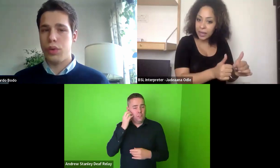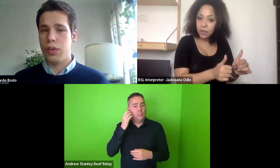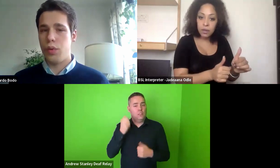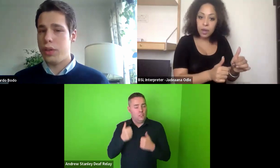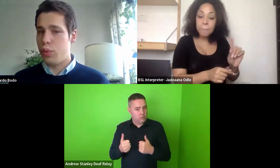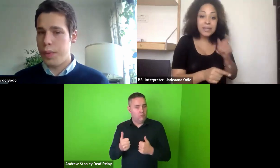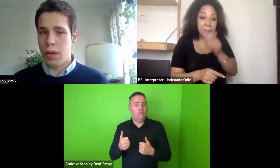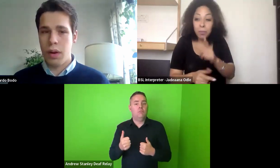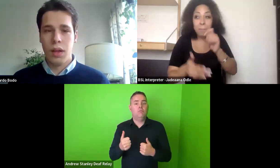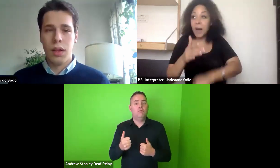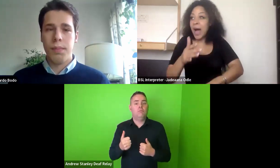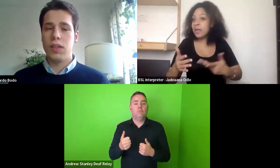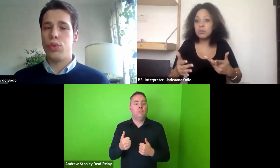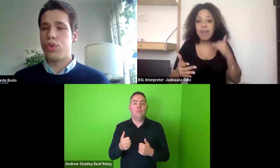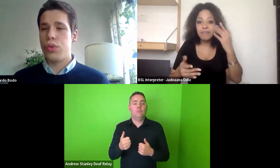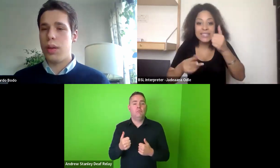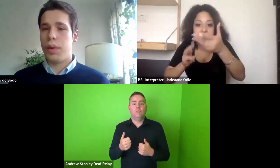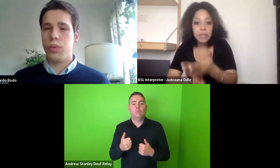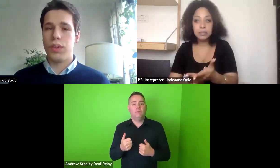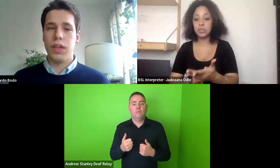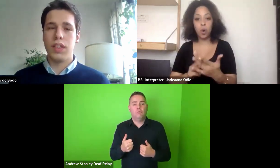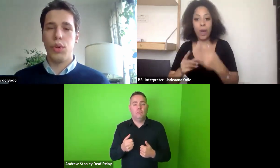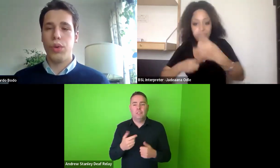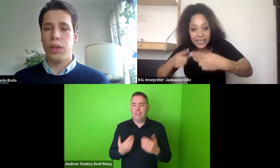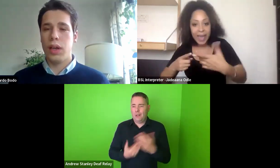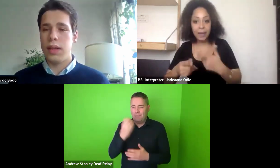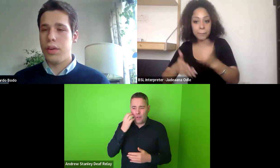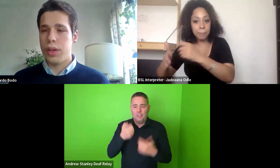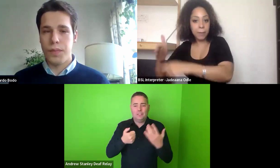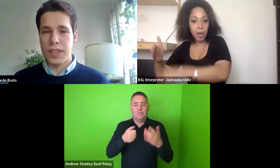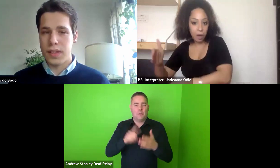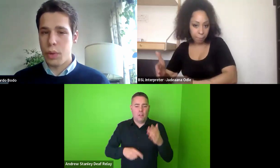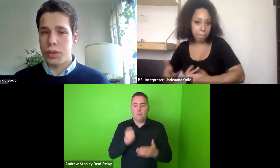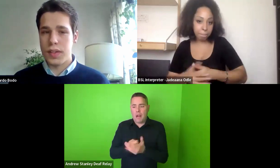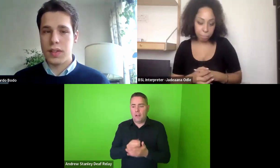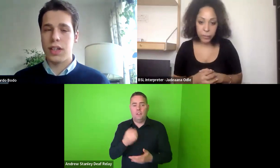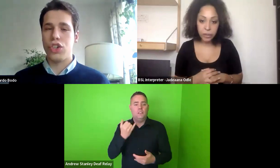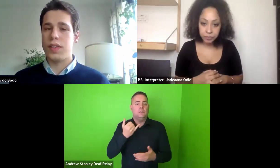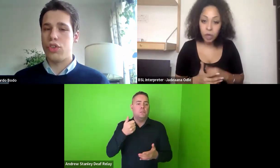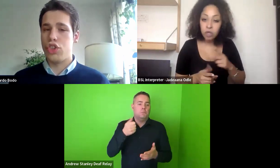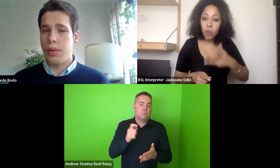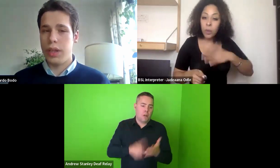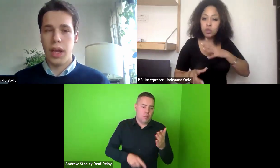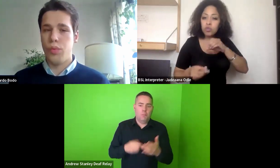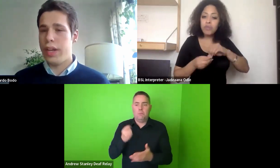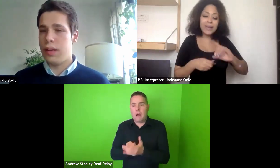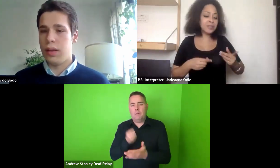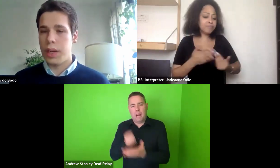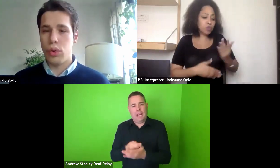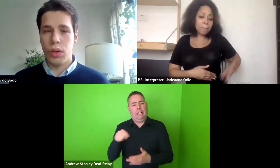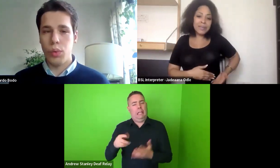it's about right to repair, but it's also about exploring alternative business models such as sharing